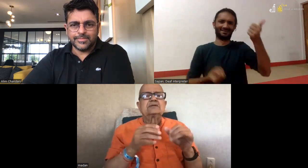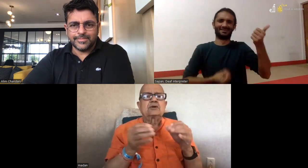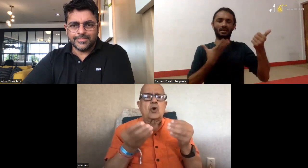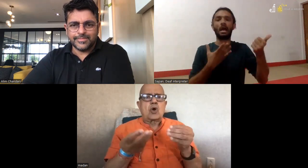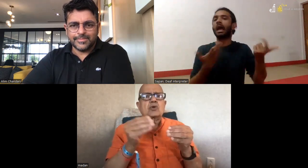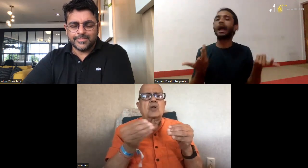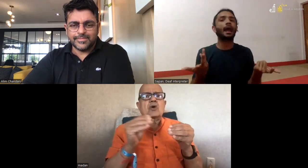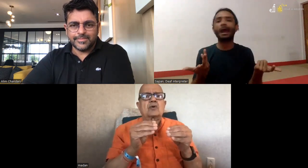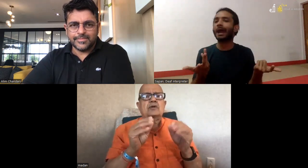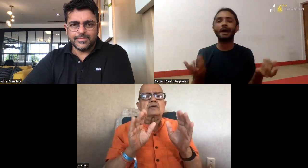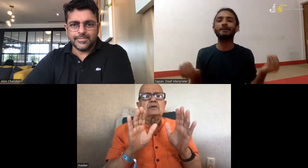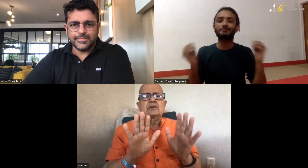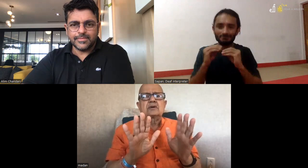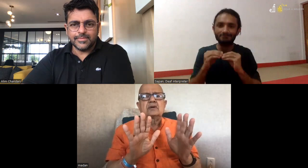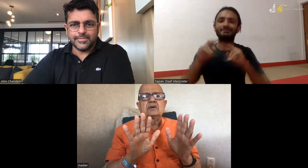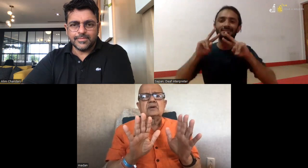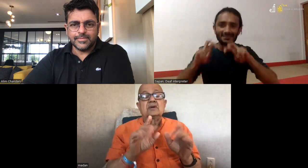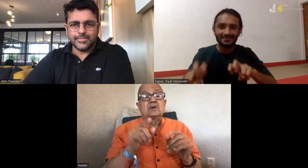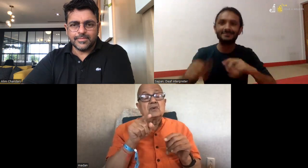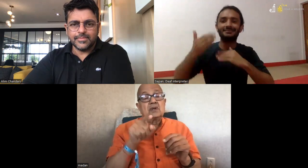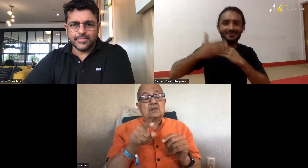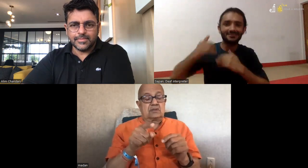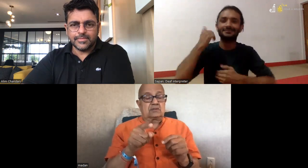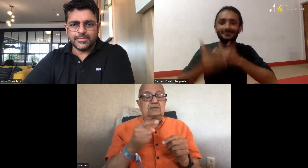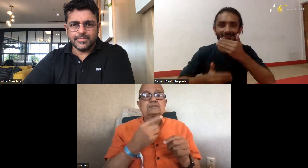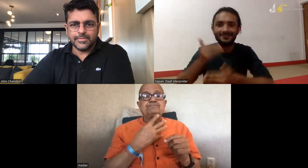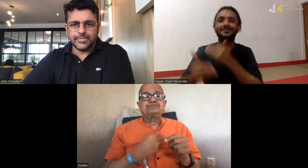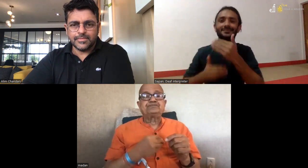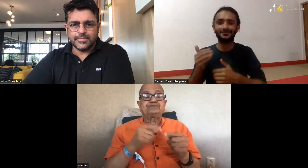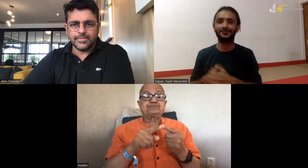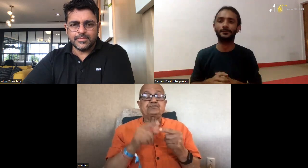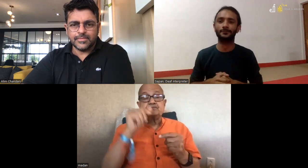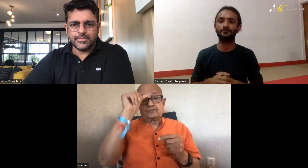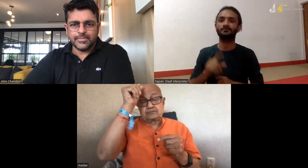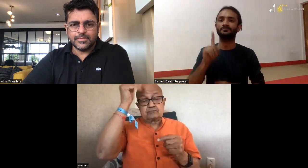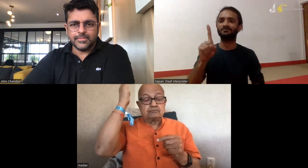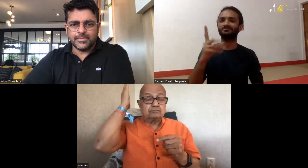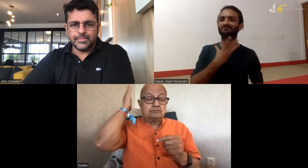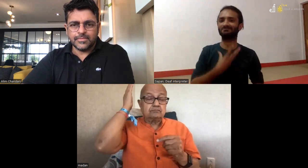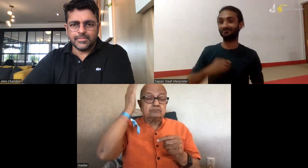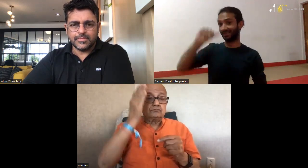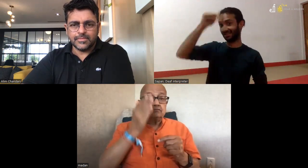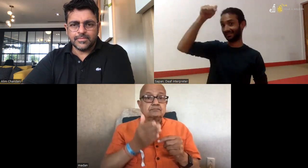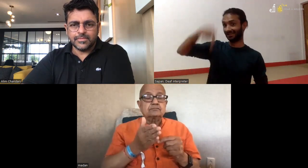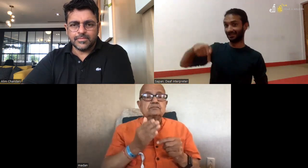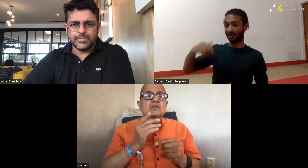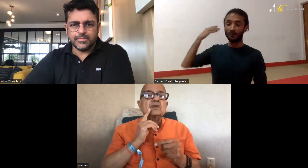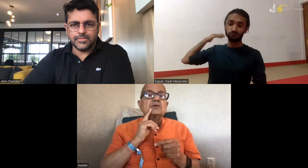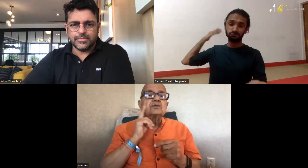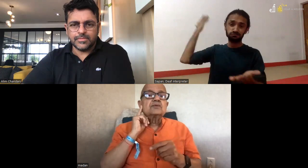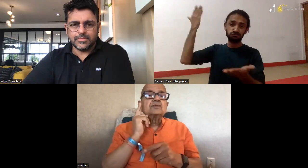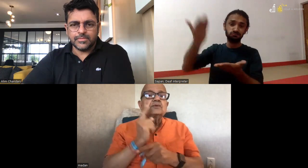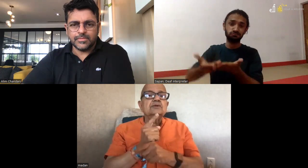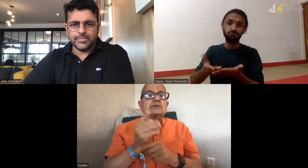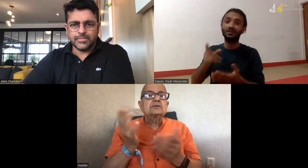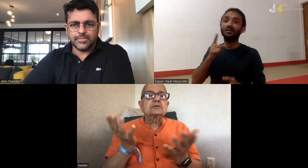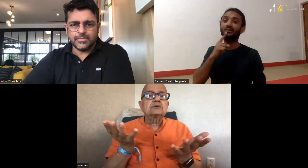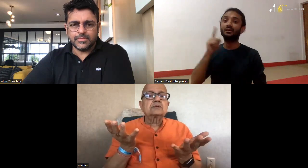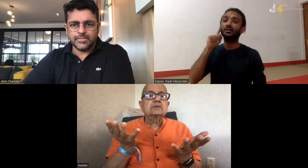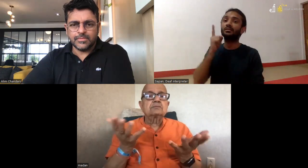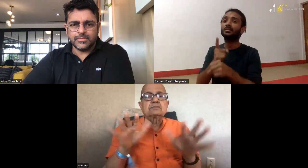different Germany, France, etc., Finland. But I was looking for where I can find something